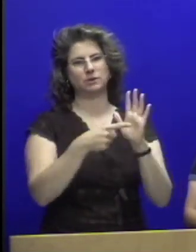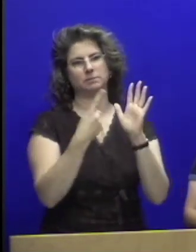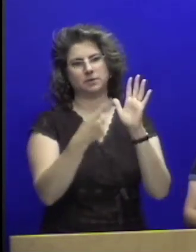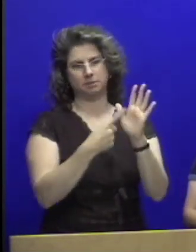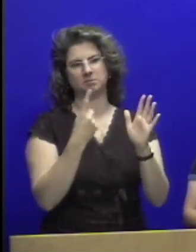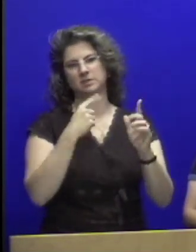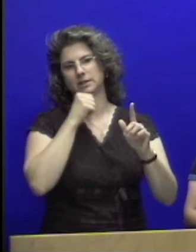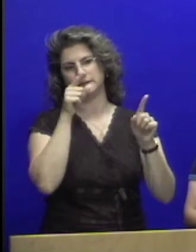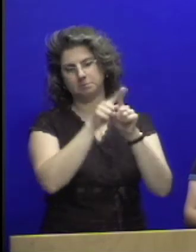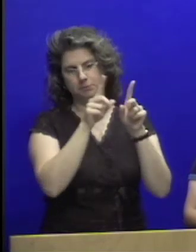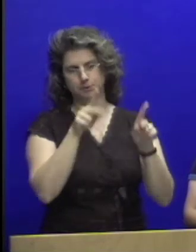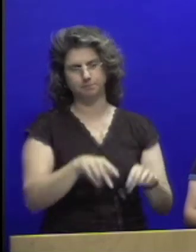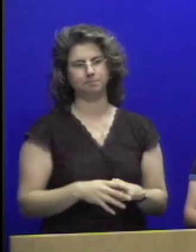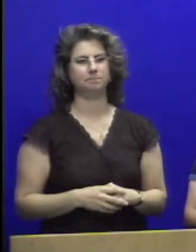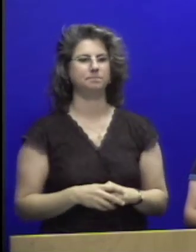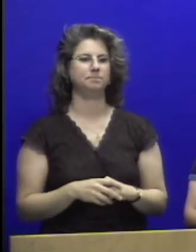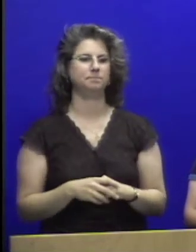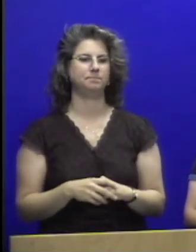You will also be